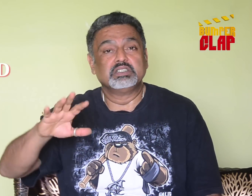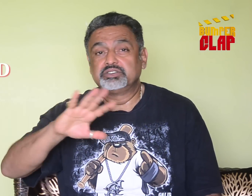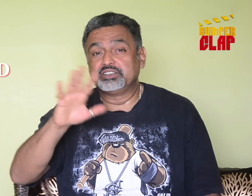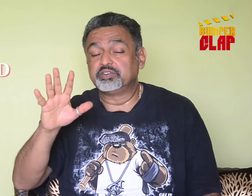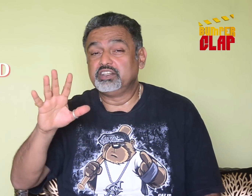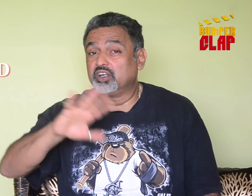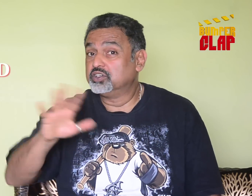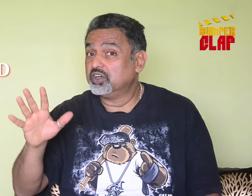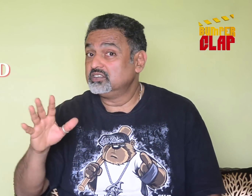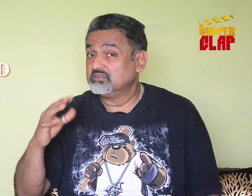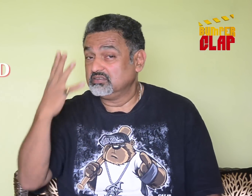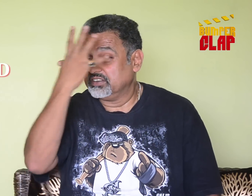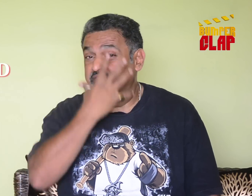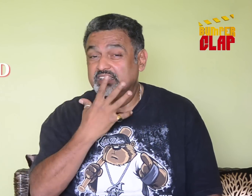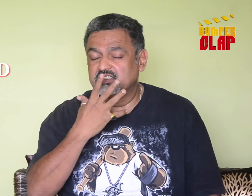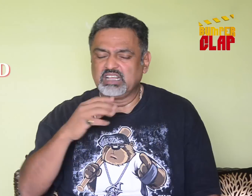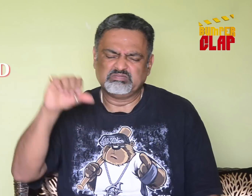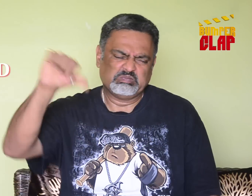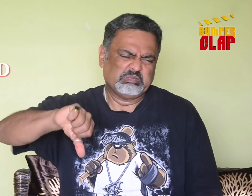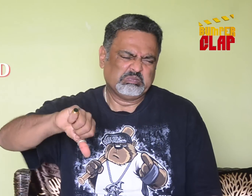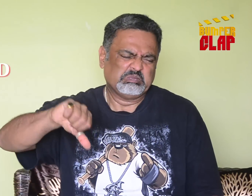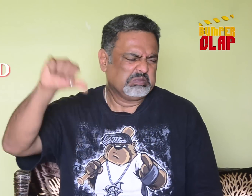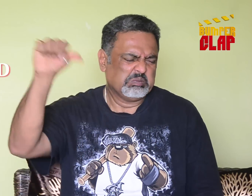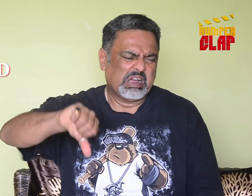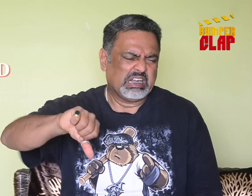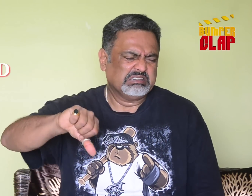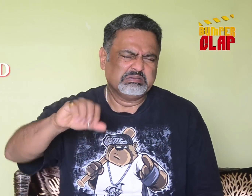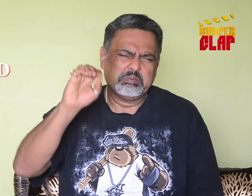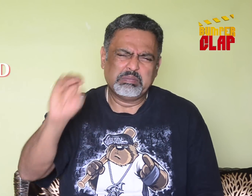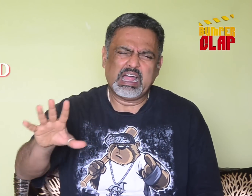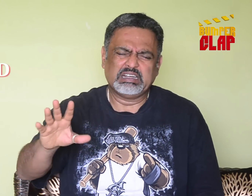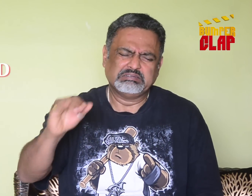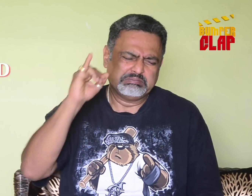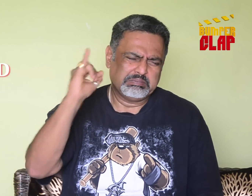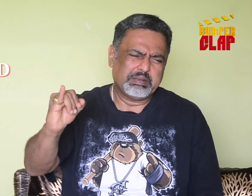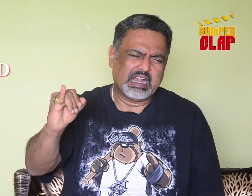So it's obviously not good. Face is like bad, bad, bad.